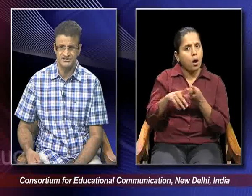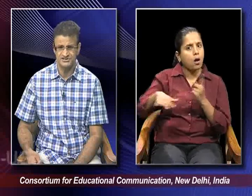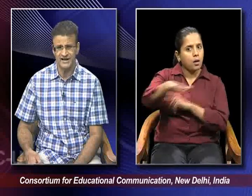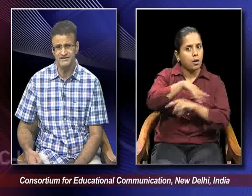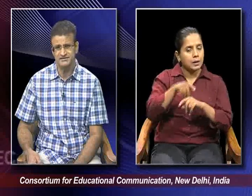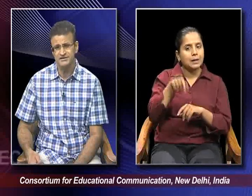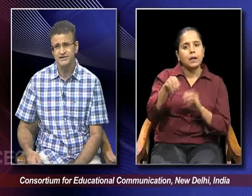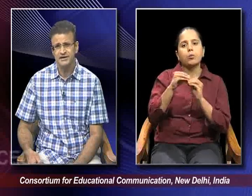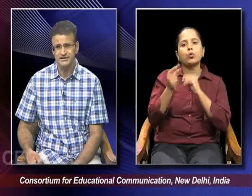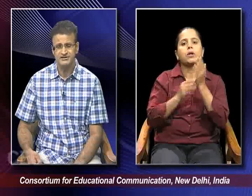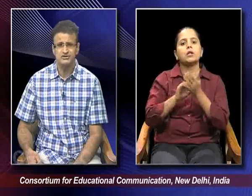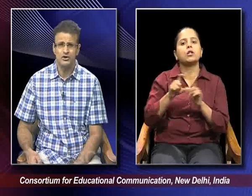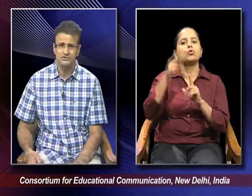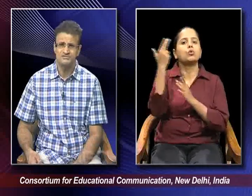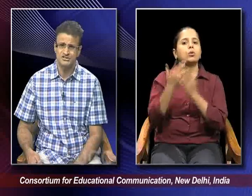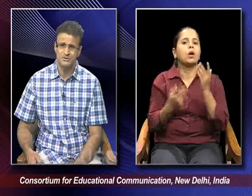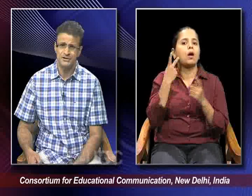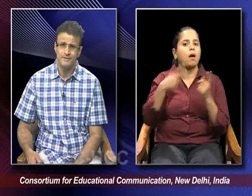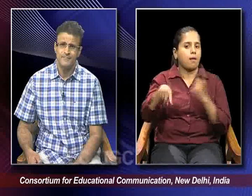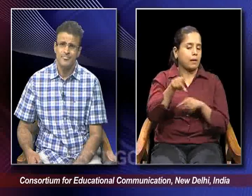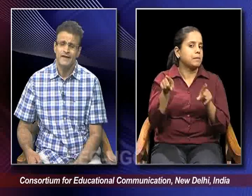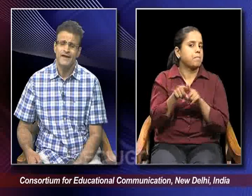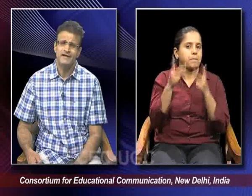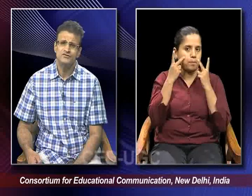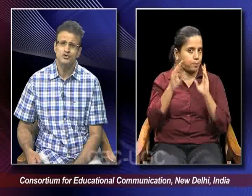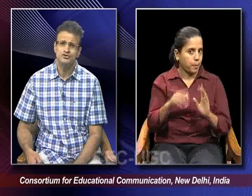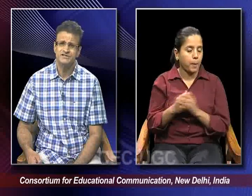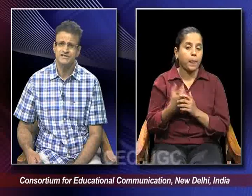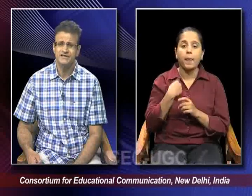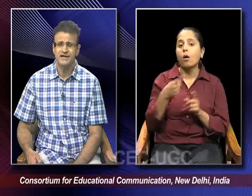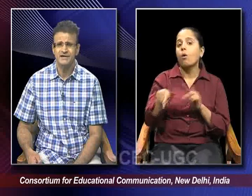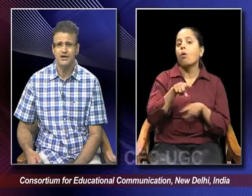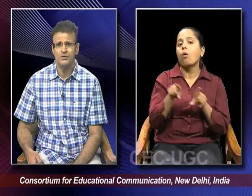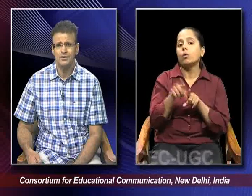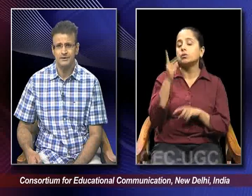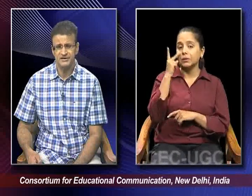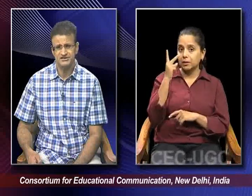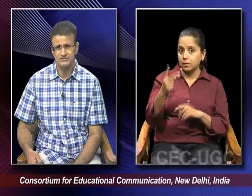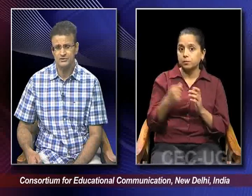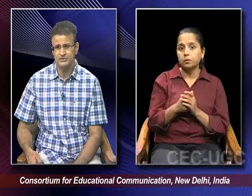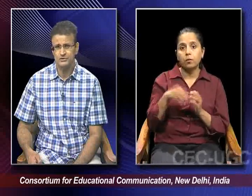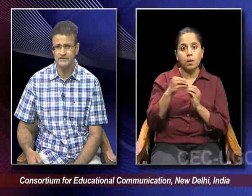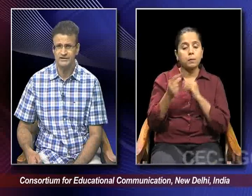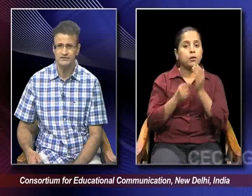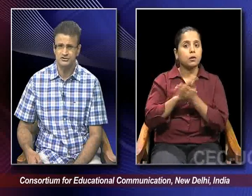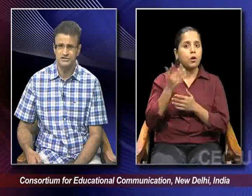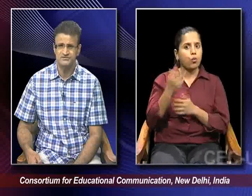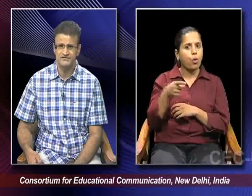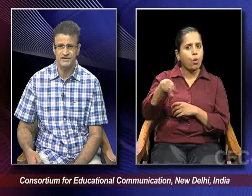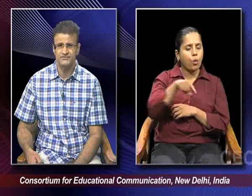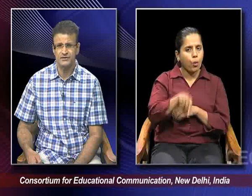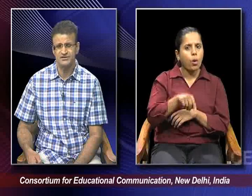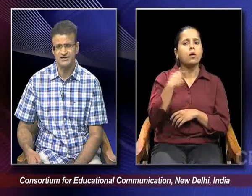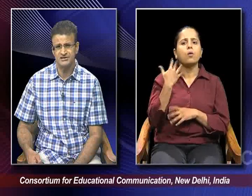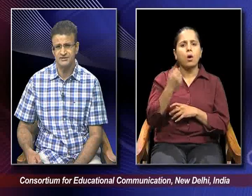British designs in its columns as well. And we also see that how British, they wanted to wean the Muslims